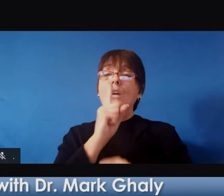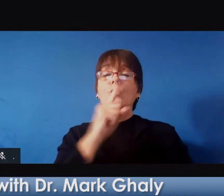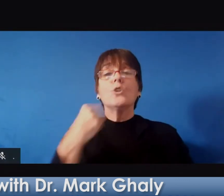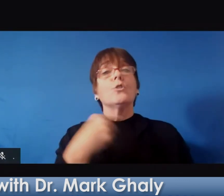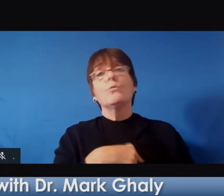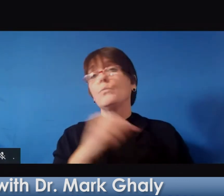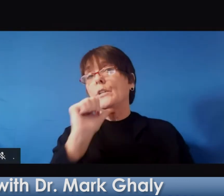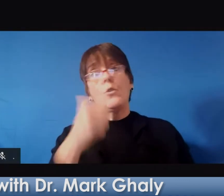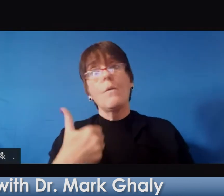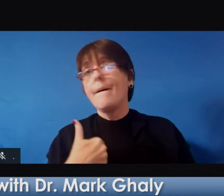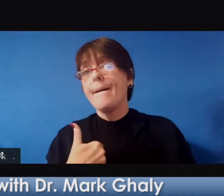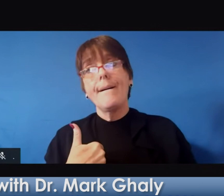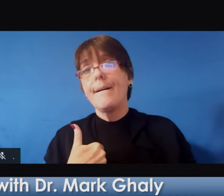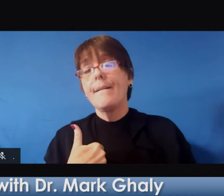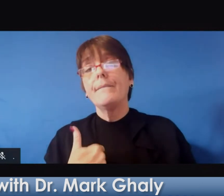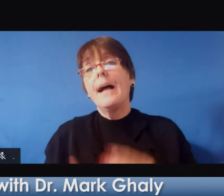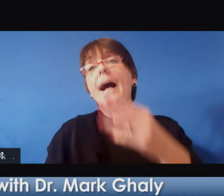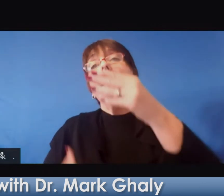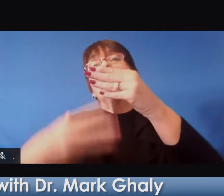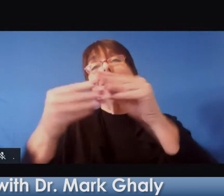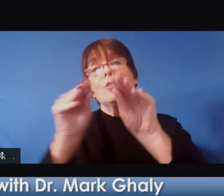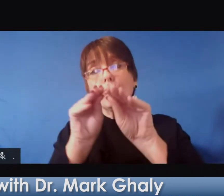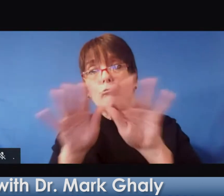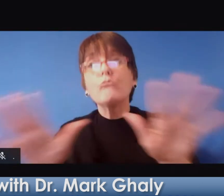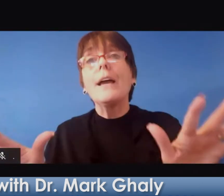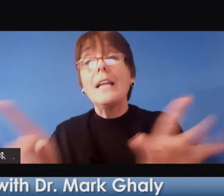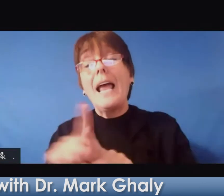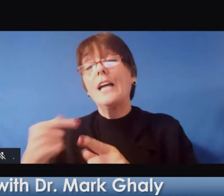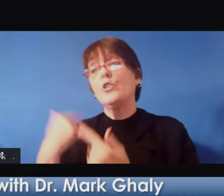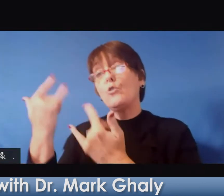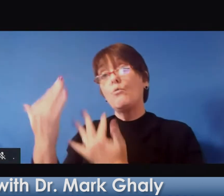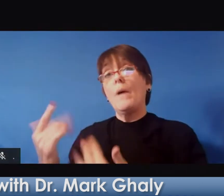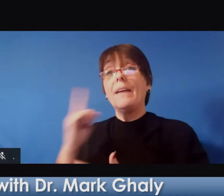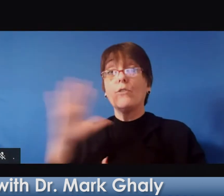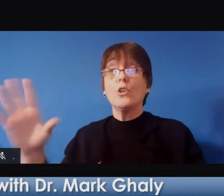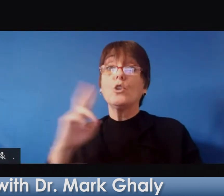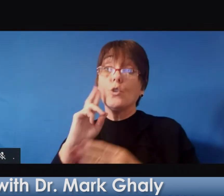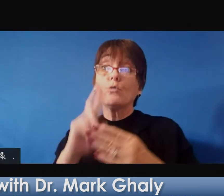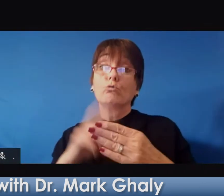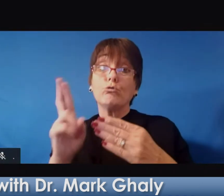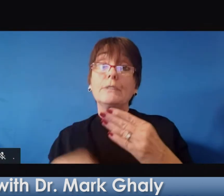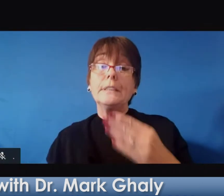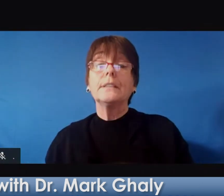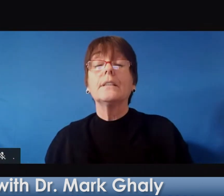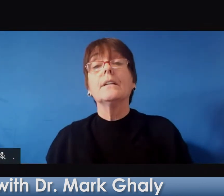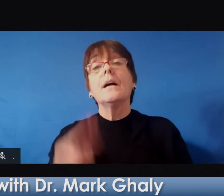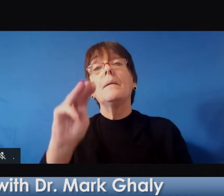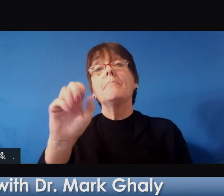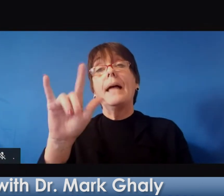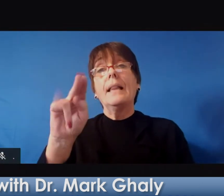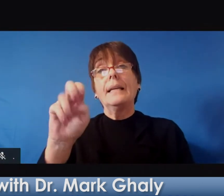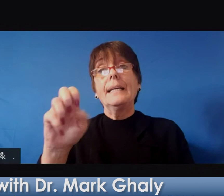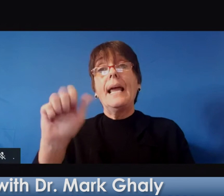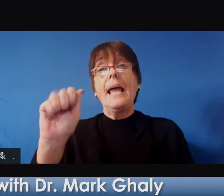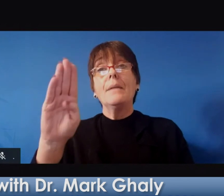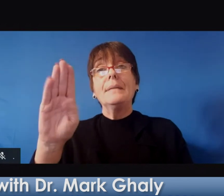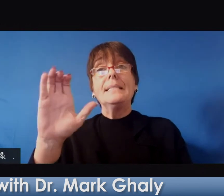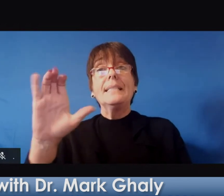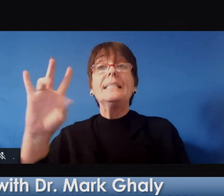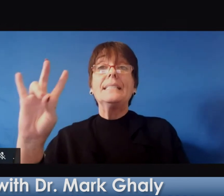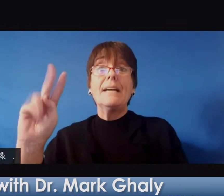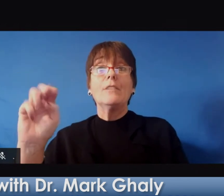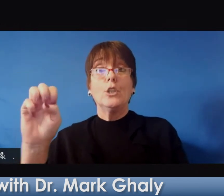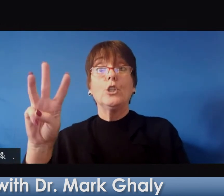have additional transmission as we wait for that result. Melanie Woodrow, ABC 7 News.